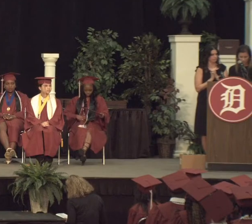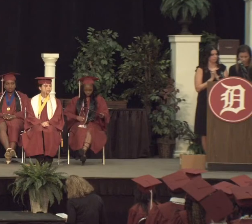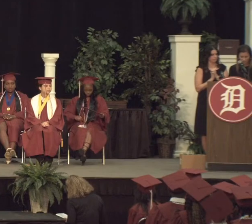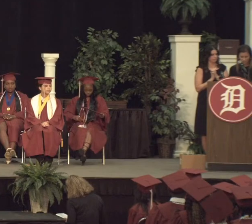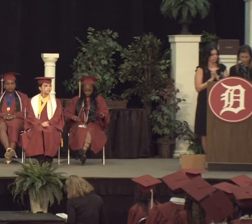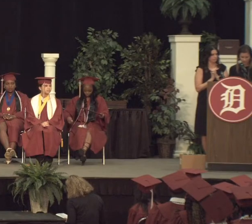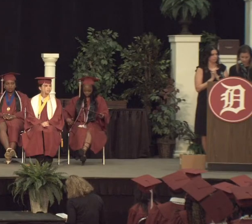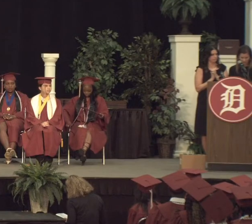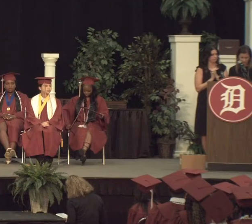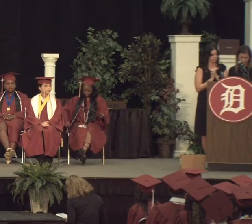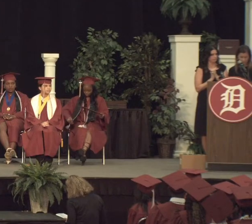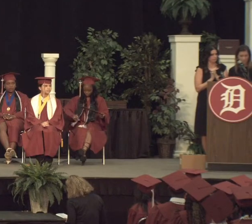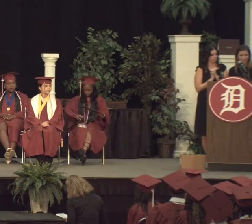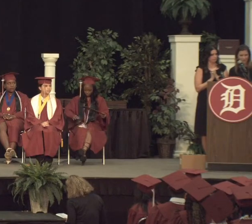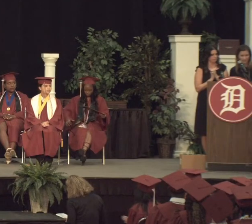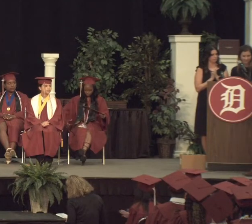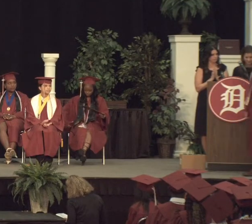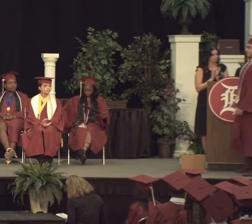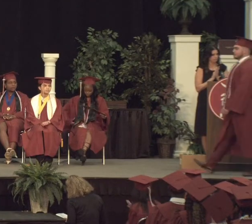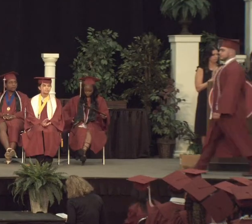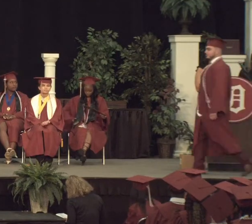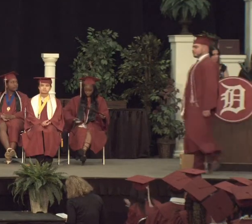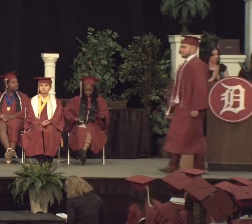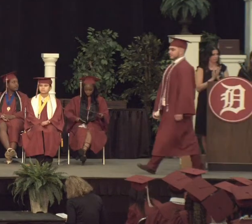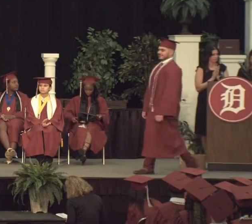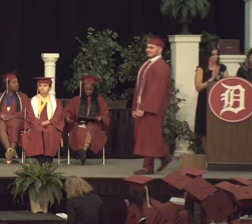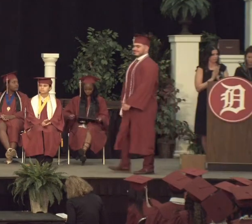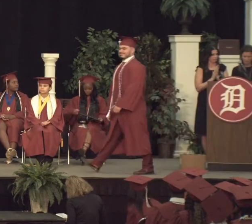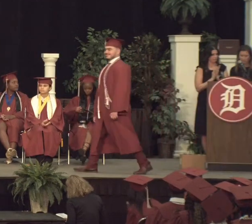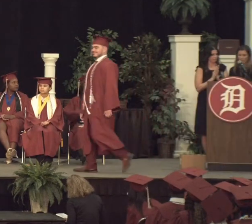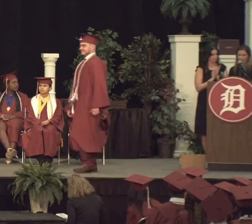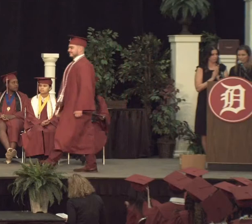Jean Barrios, cum laude.